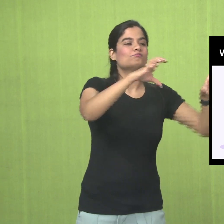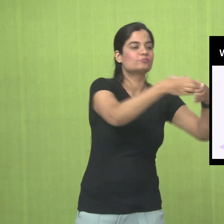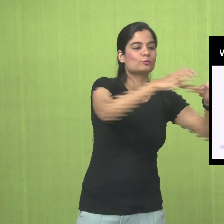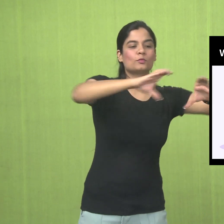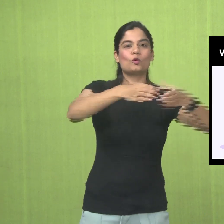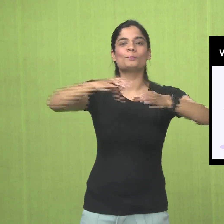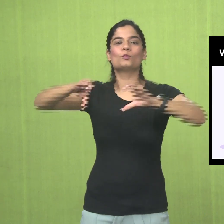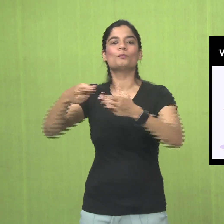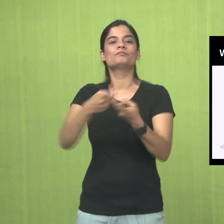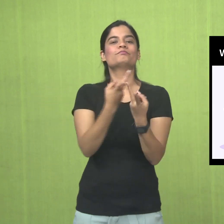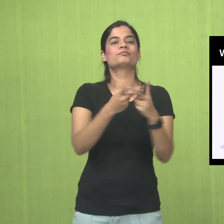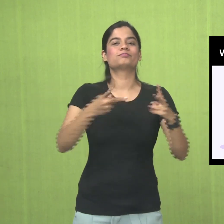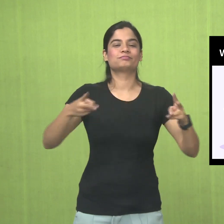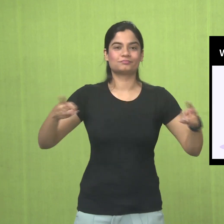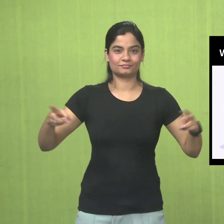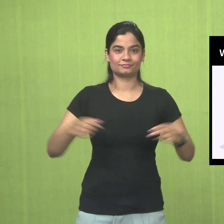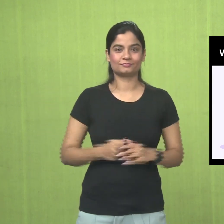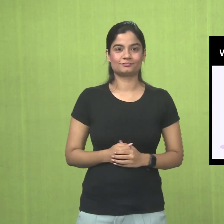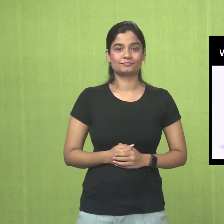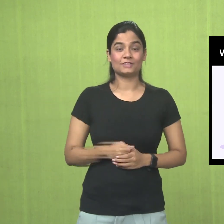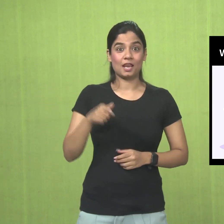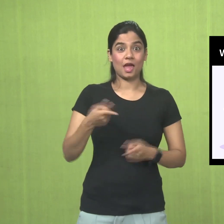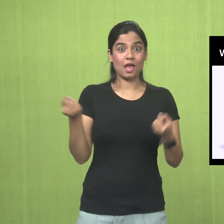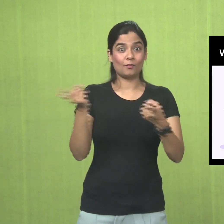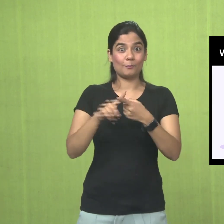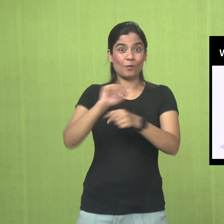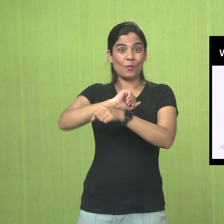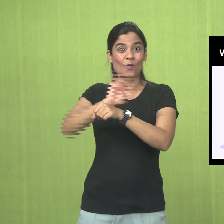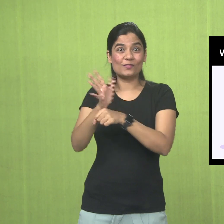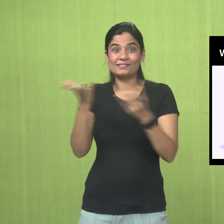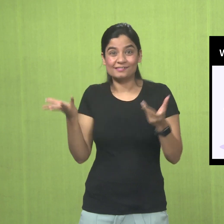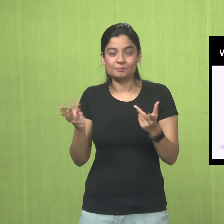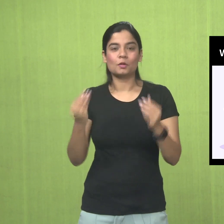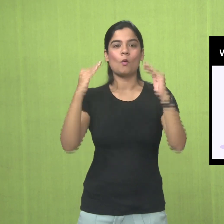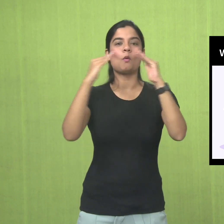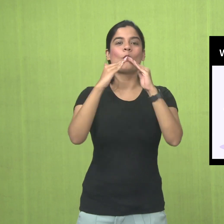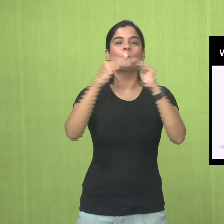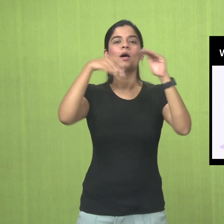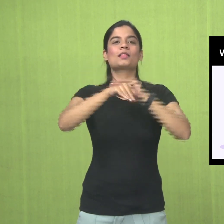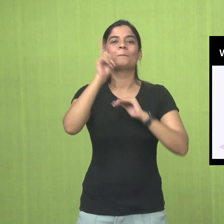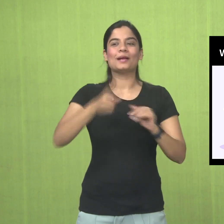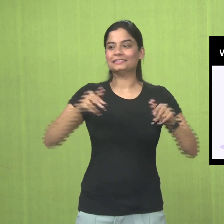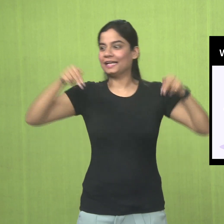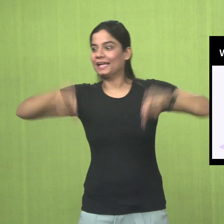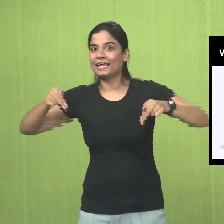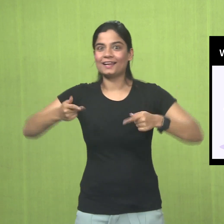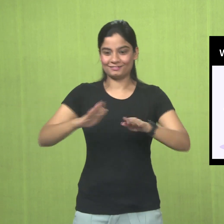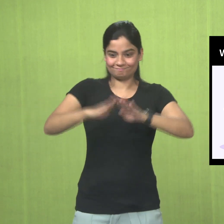workplaces have their own desired resources and needs. Now that COVID has happened, everyone is working from home. We